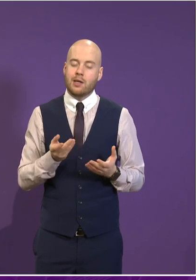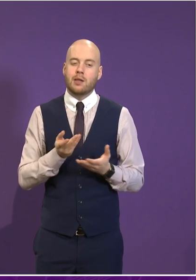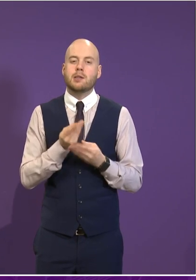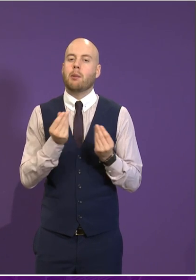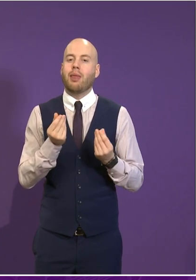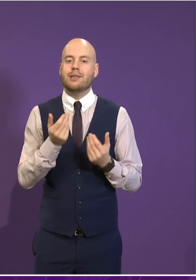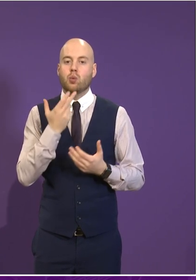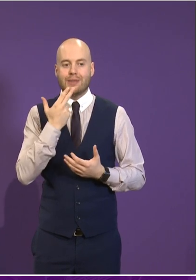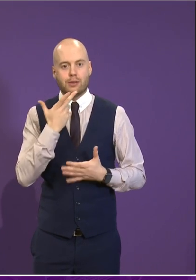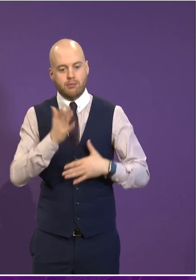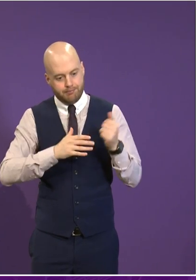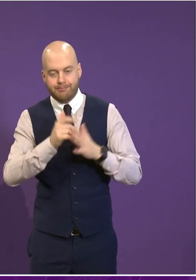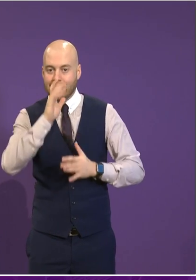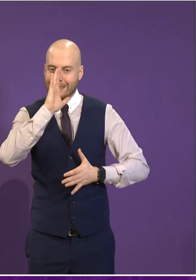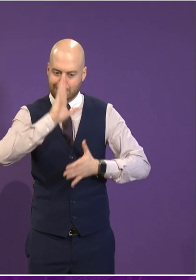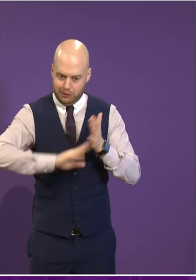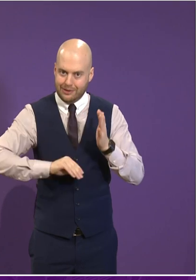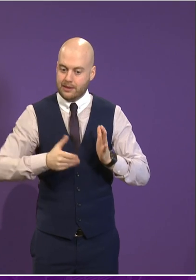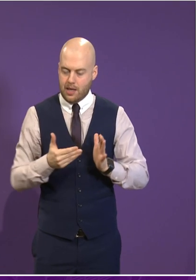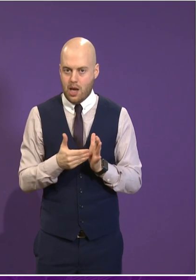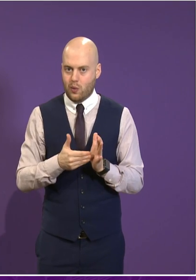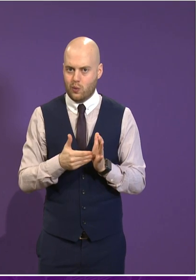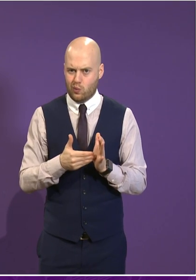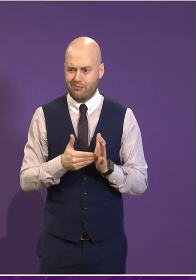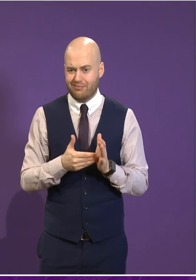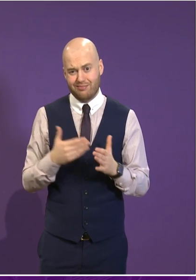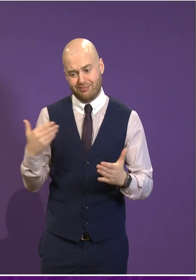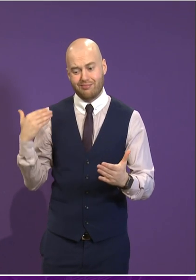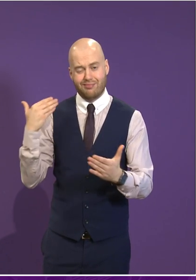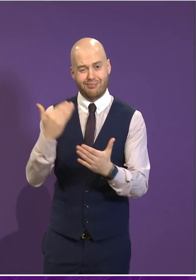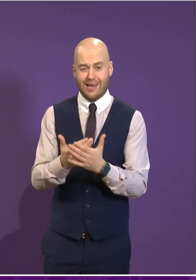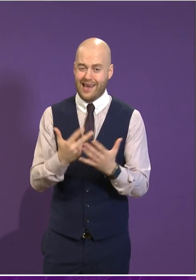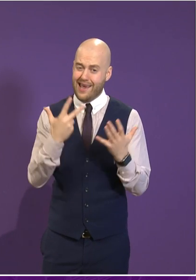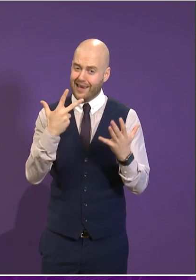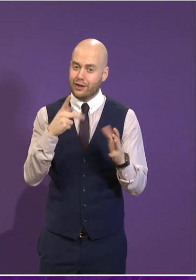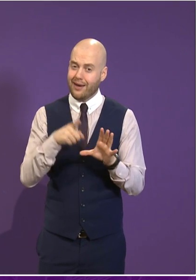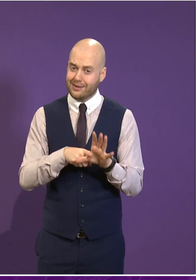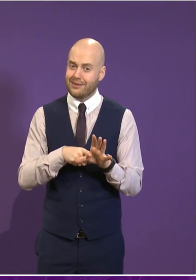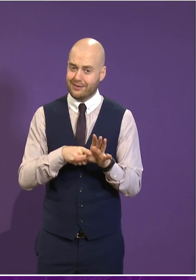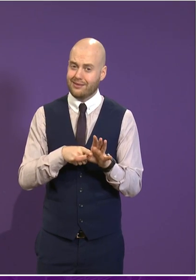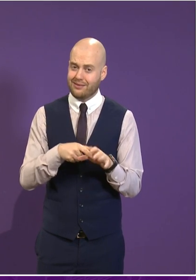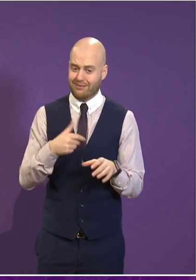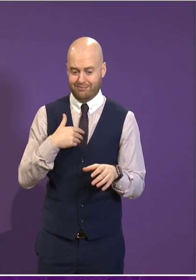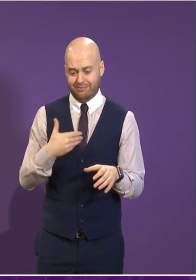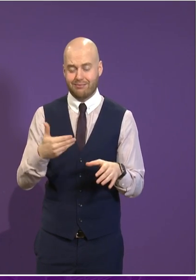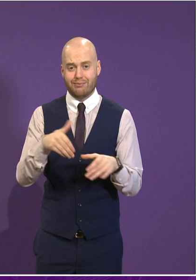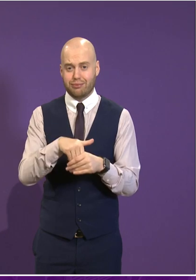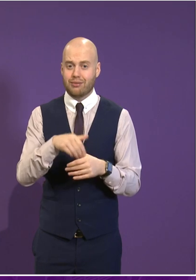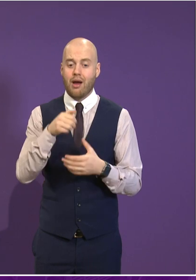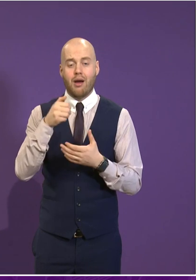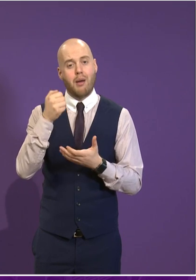experience on now. This is the eighth year that we've included as part of our budget process the